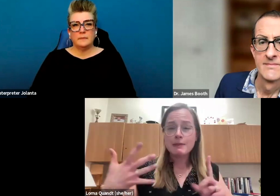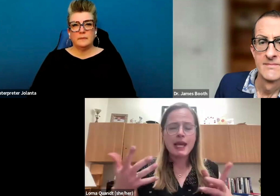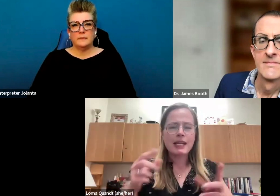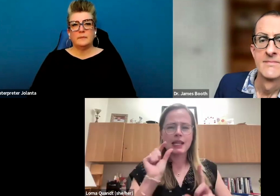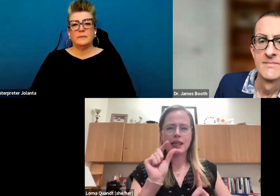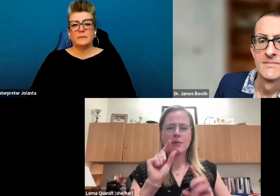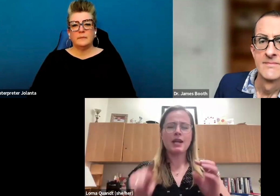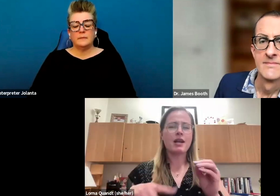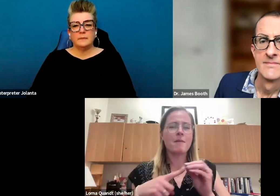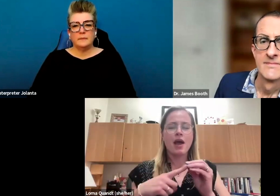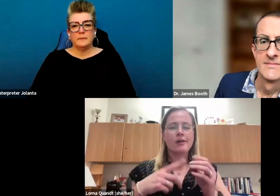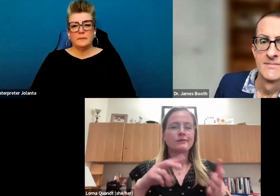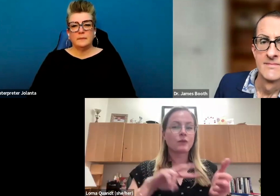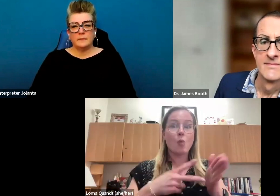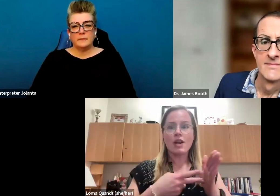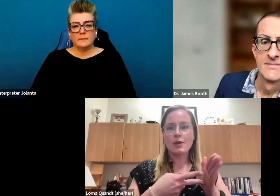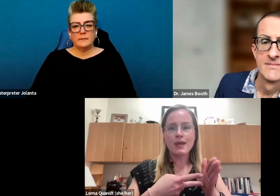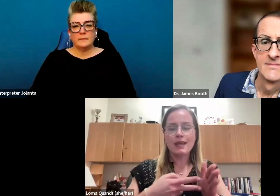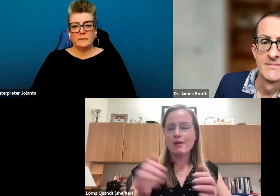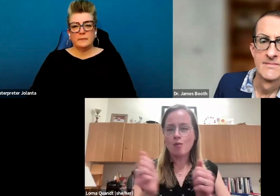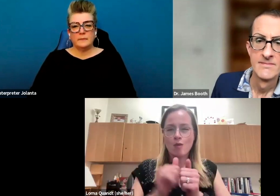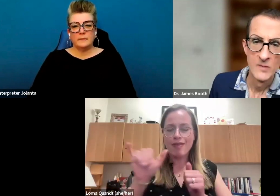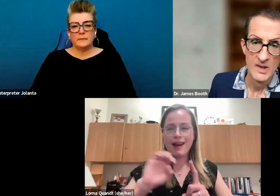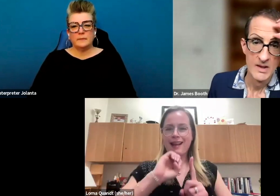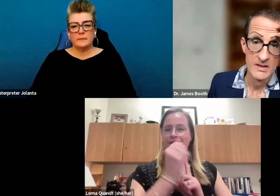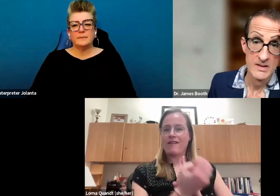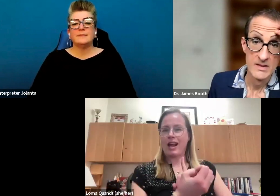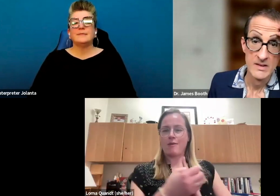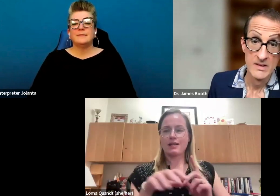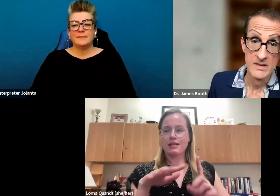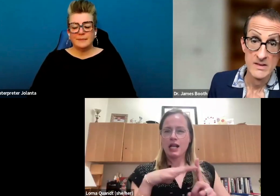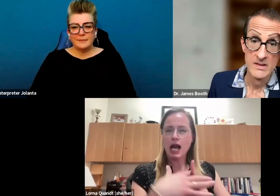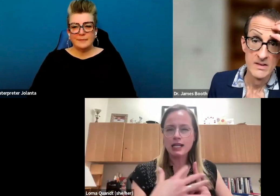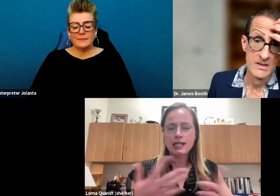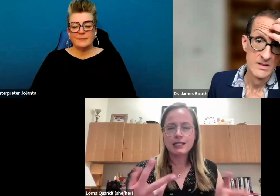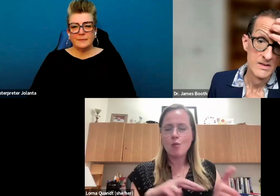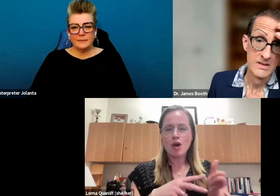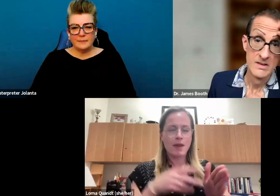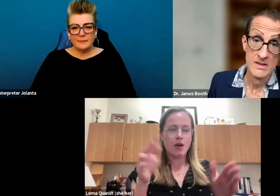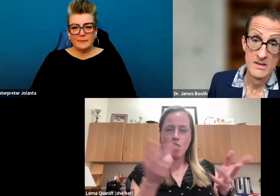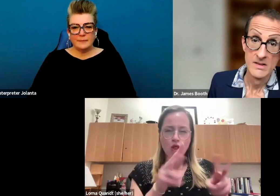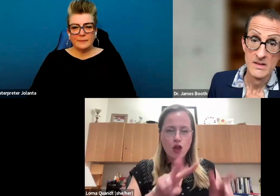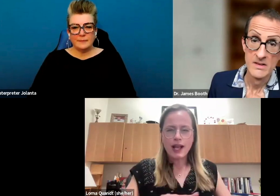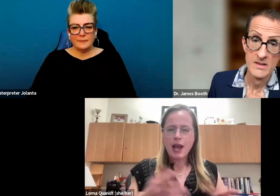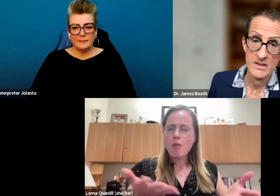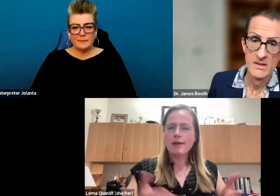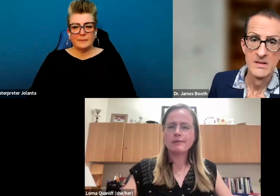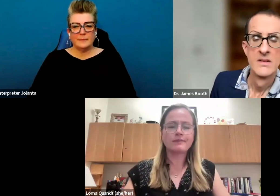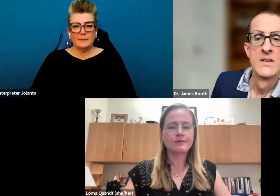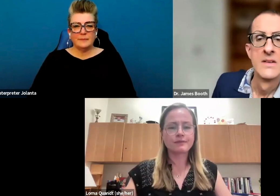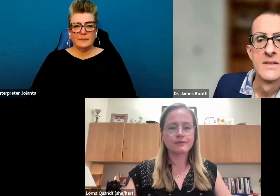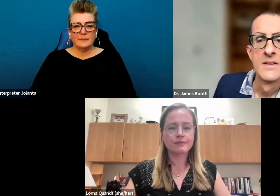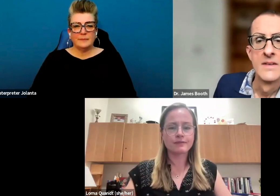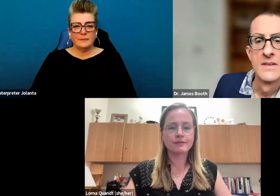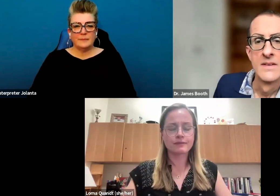environment. Could you expand a little bit more about what you meant with that environmental